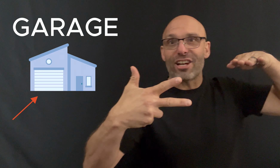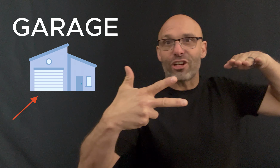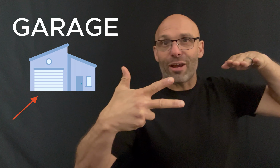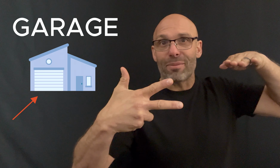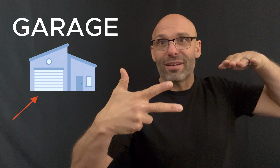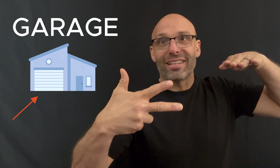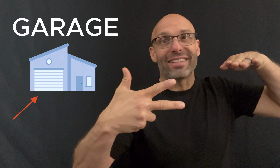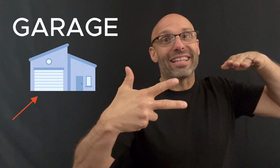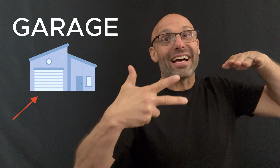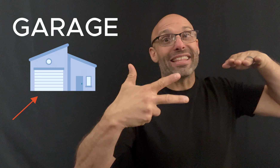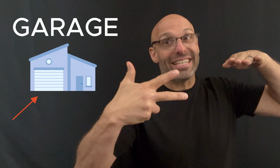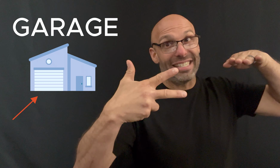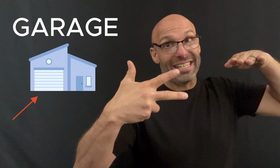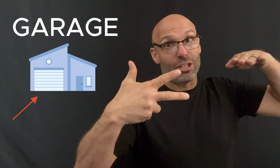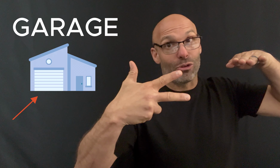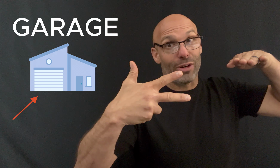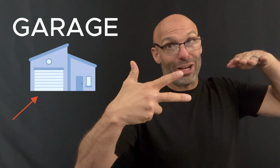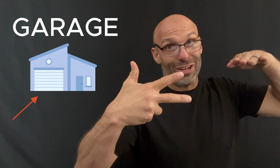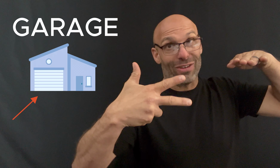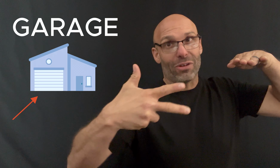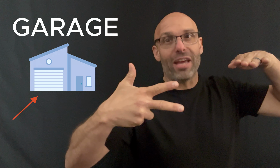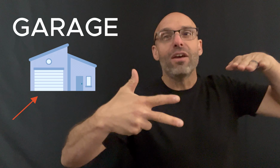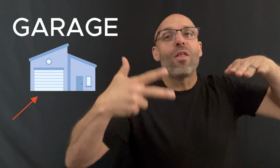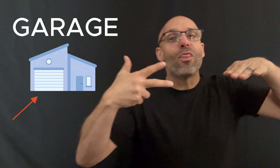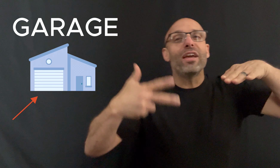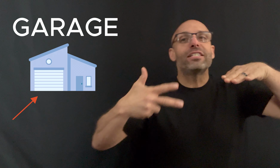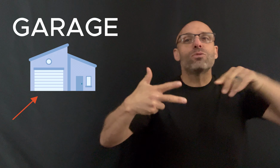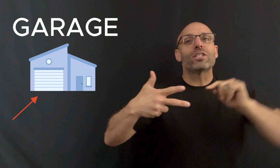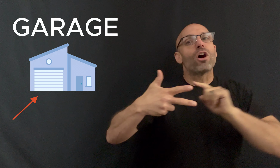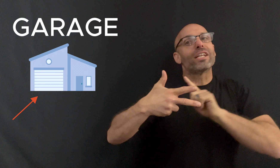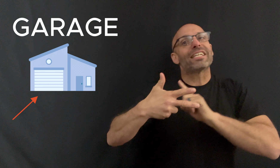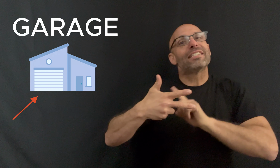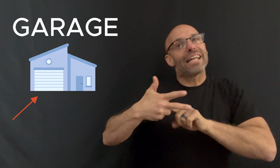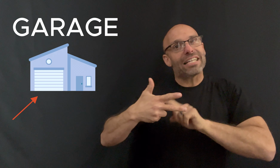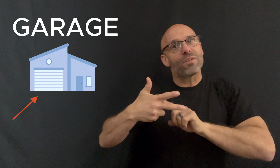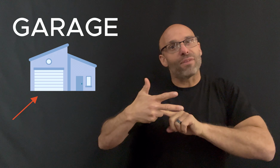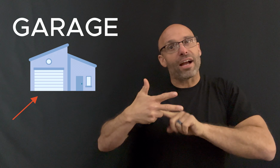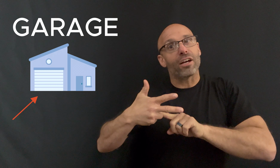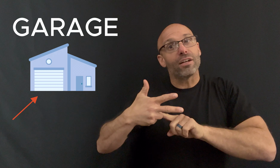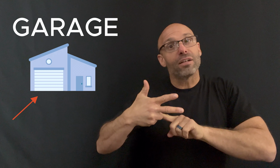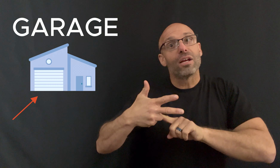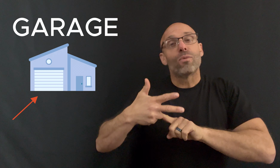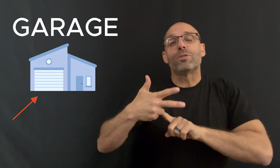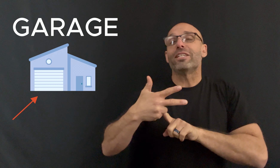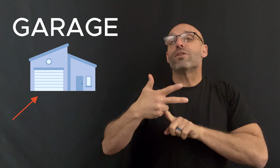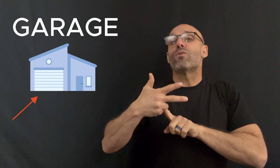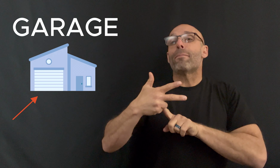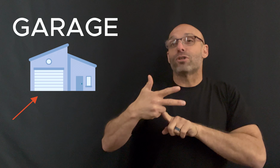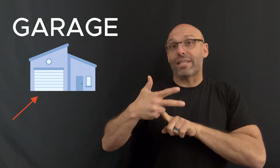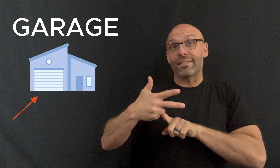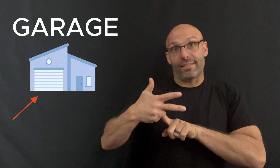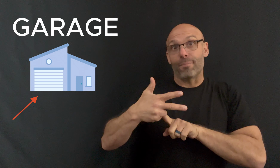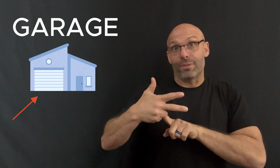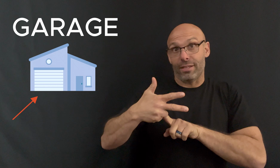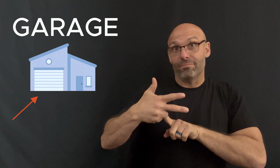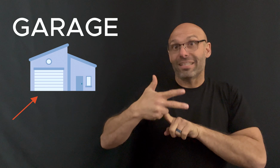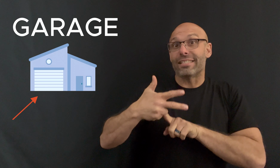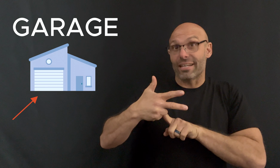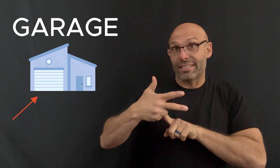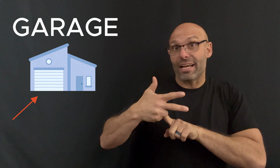shape. This is 3, okay? This is what's called a classifier, which means it represents something. It's not a sign